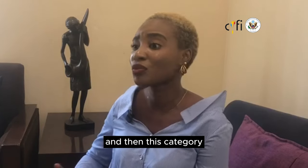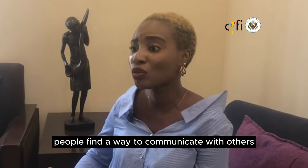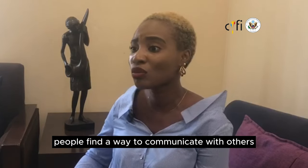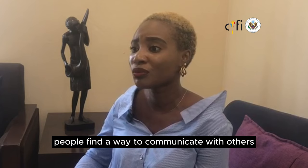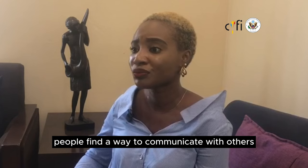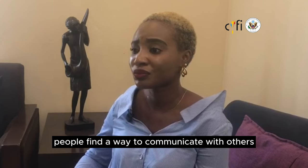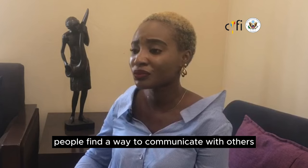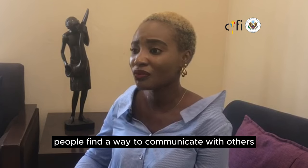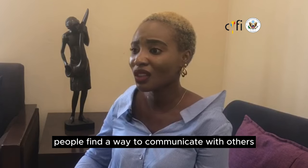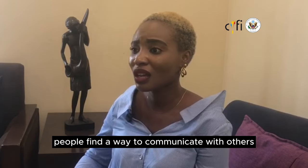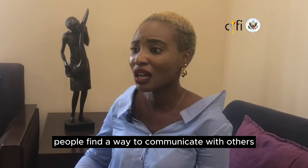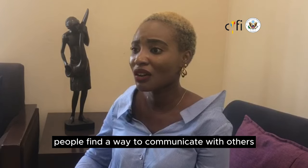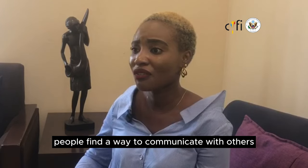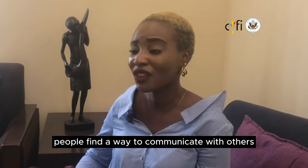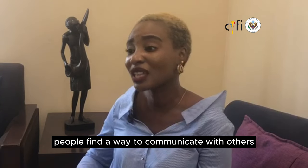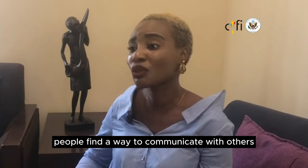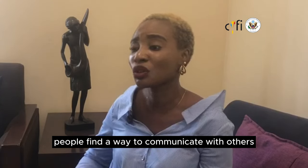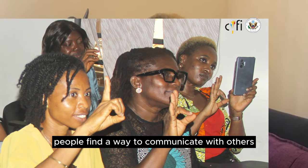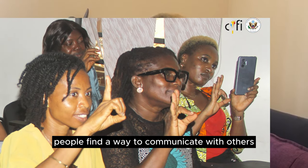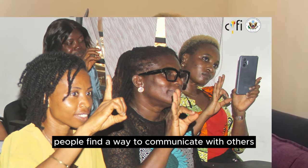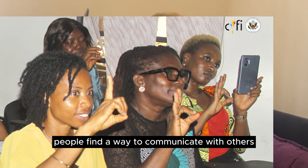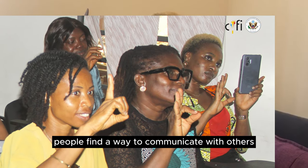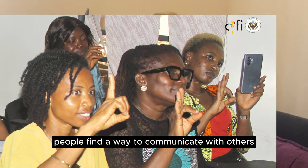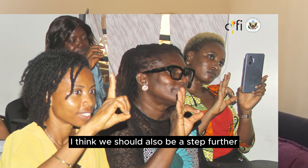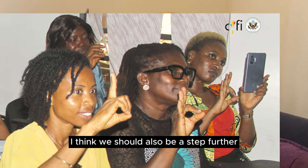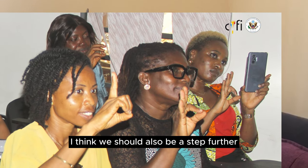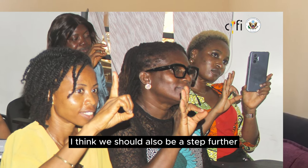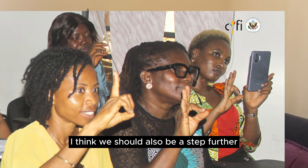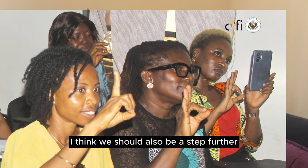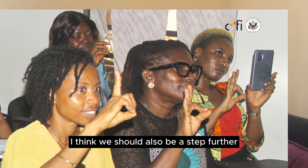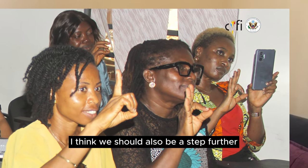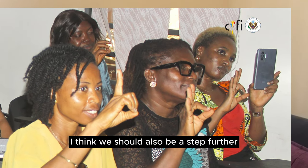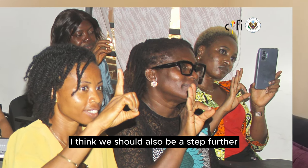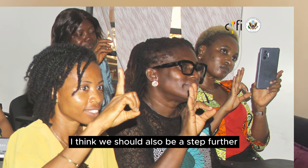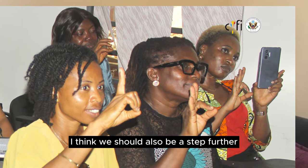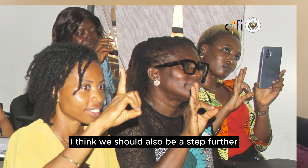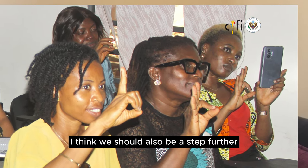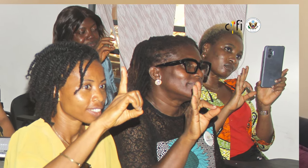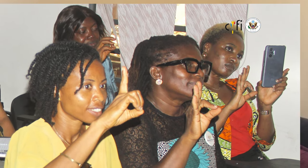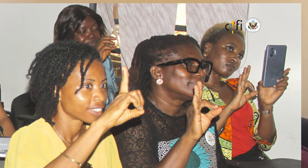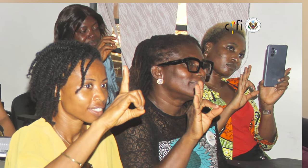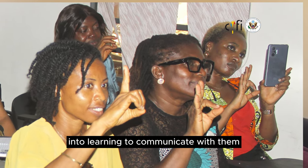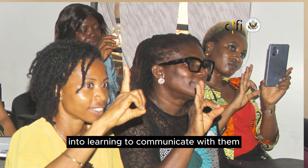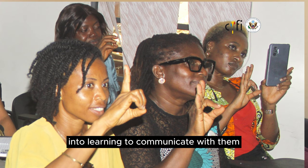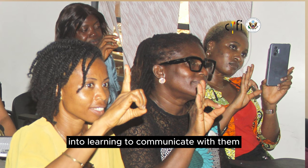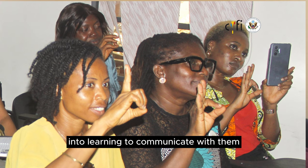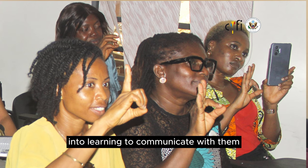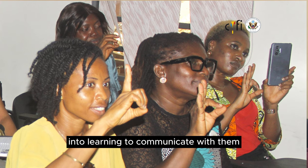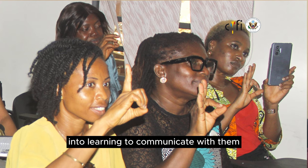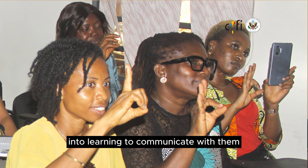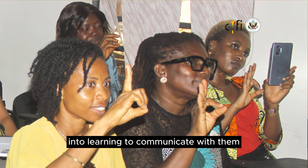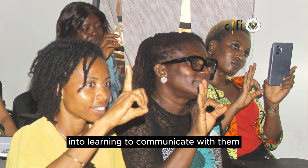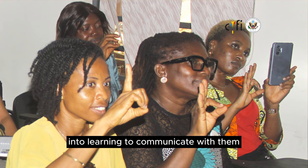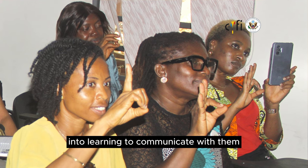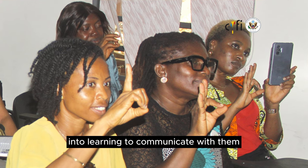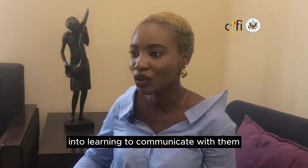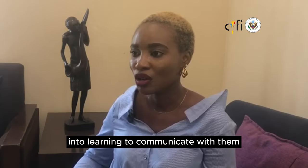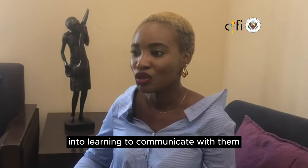people find a way to communicate with us. I think we should also go a step further into learning to communicate with them.